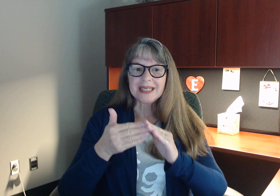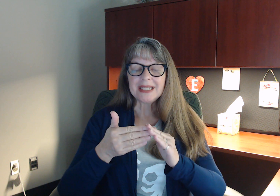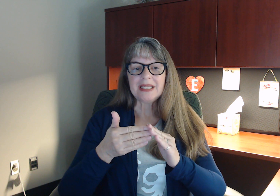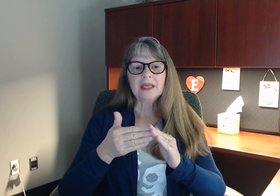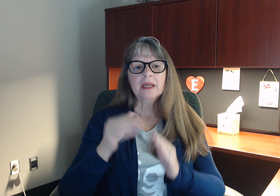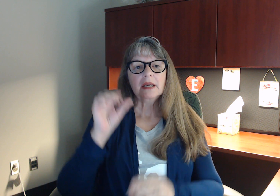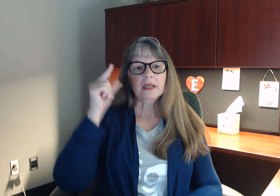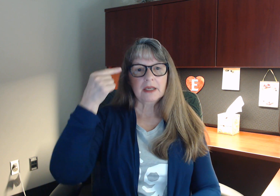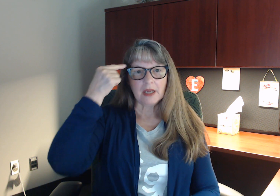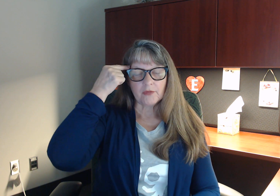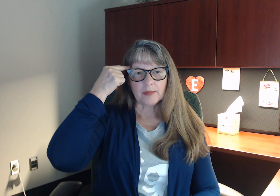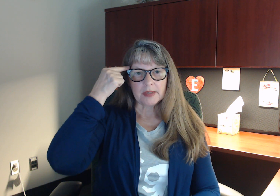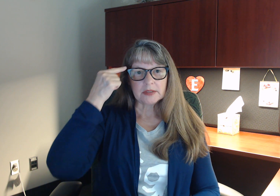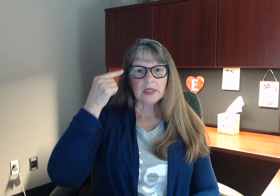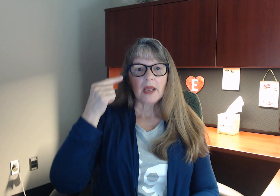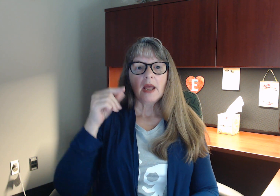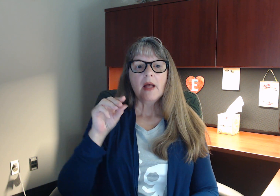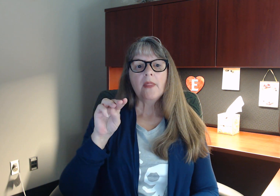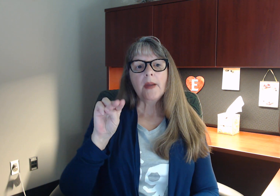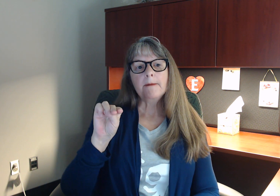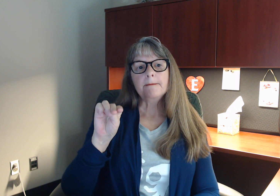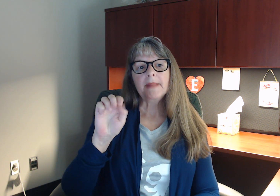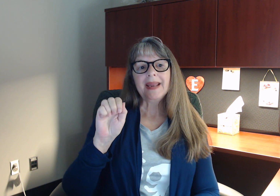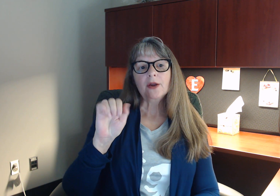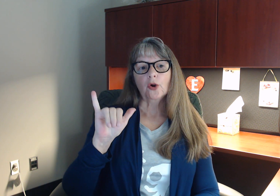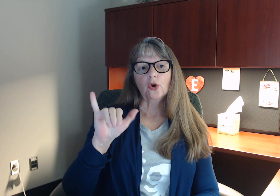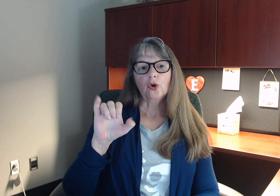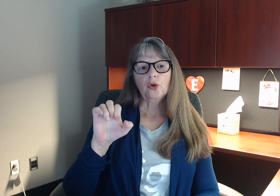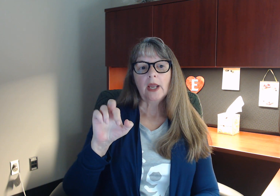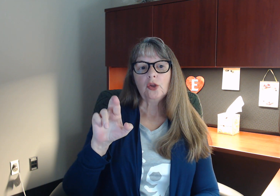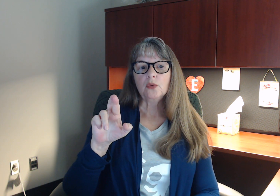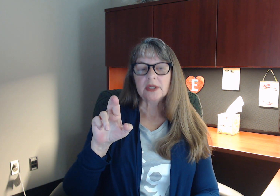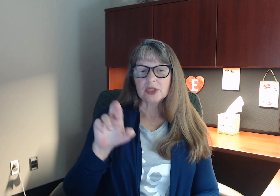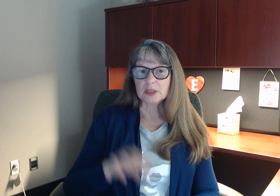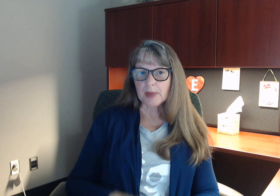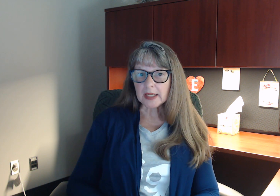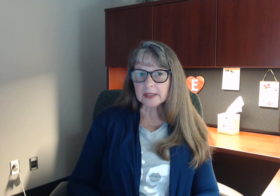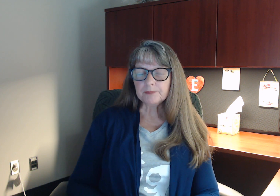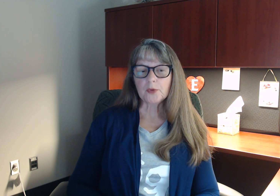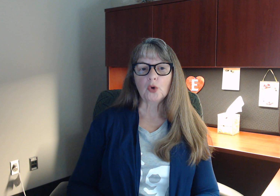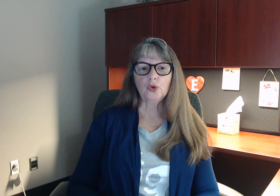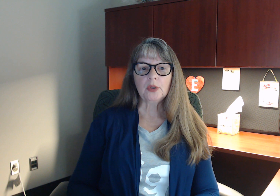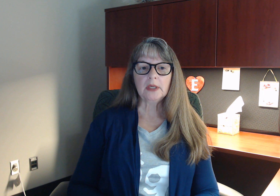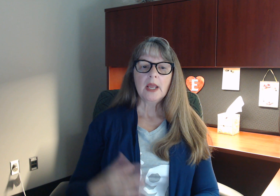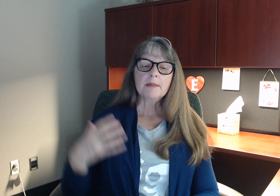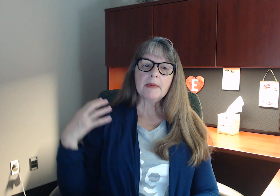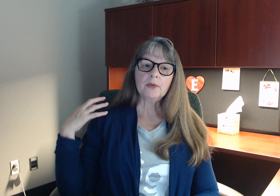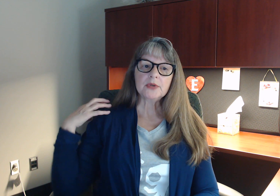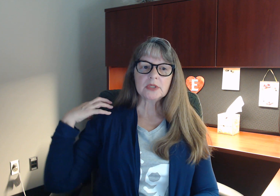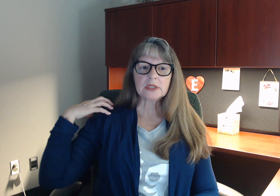city government, the mayor. Now you can spell it, or you can, remember this is a